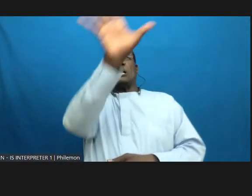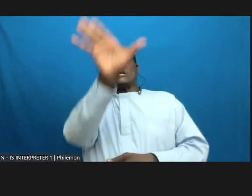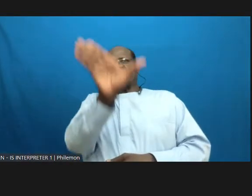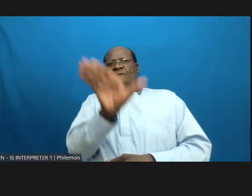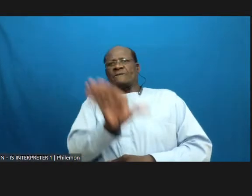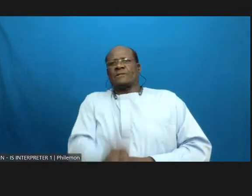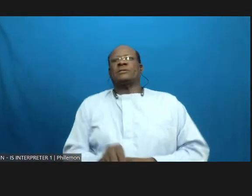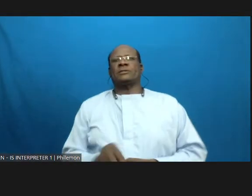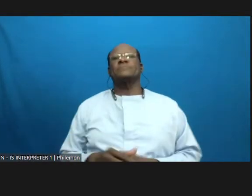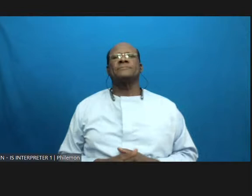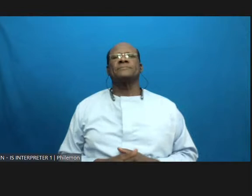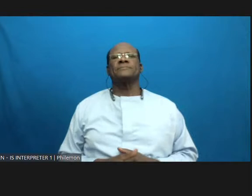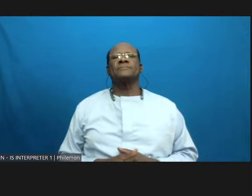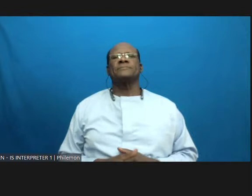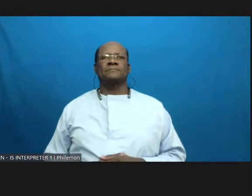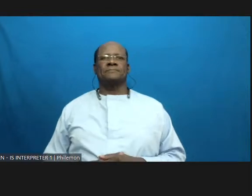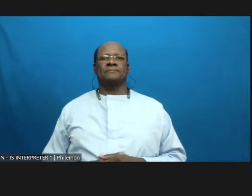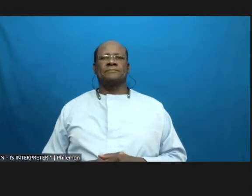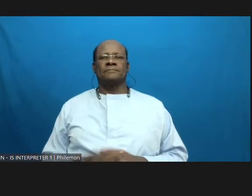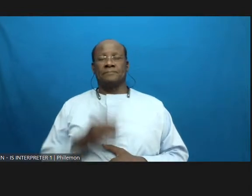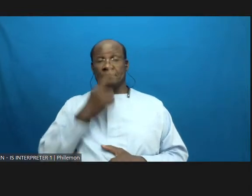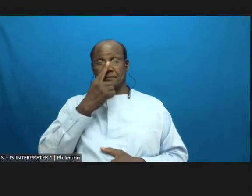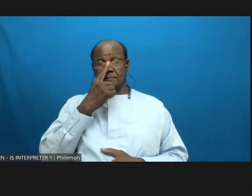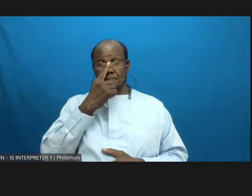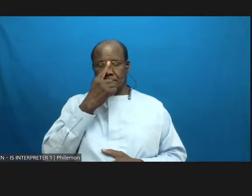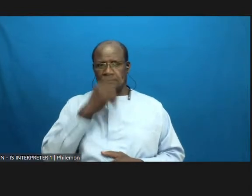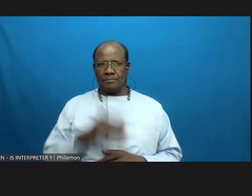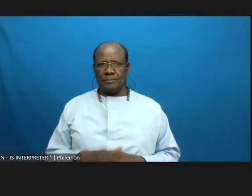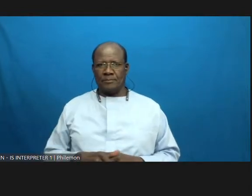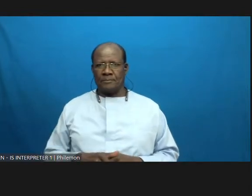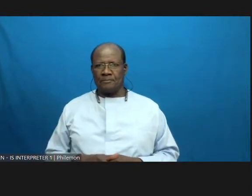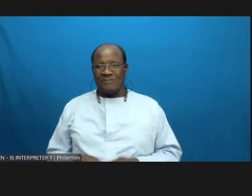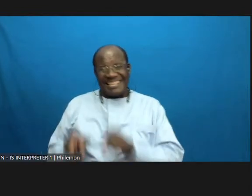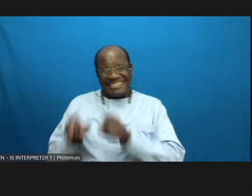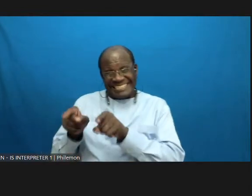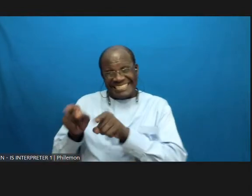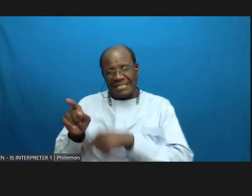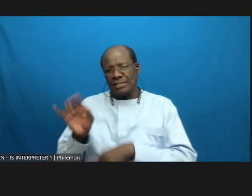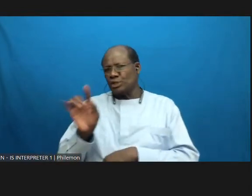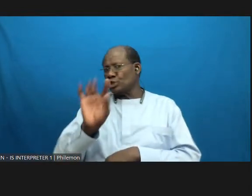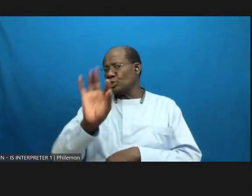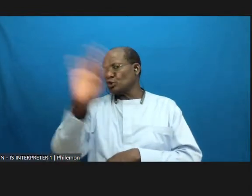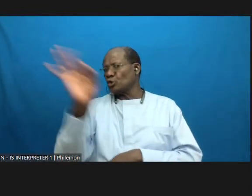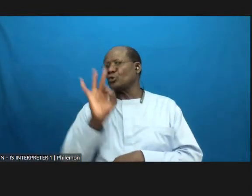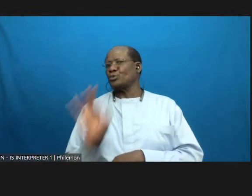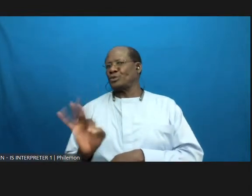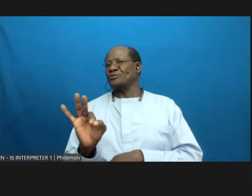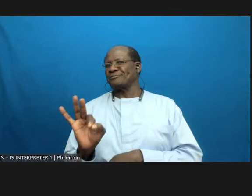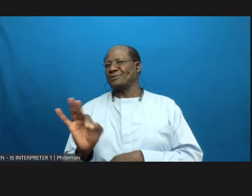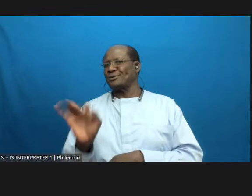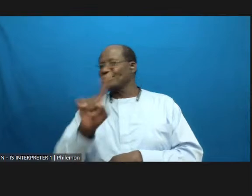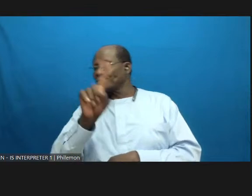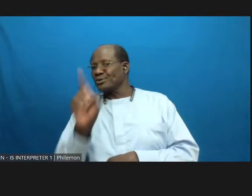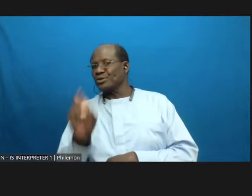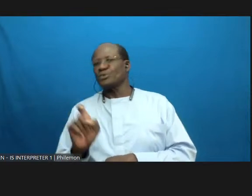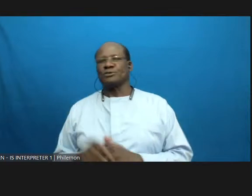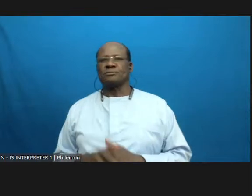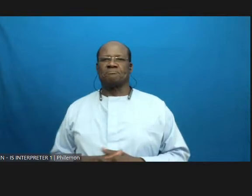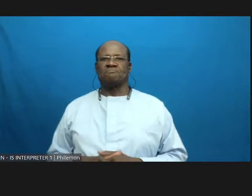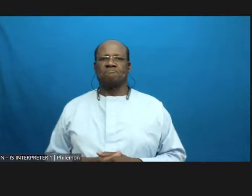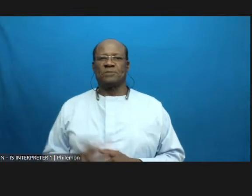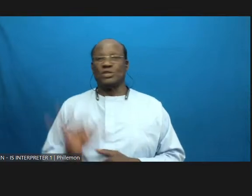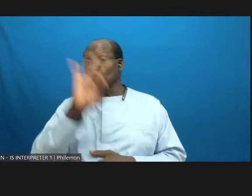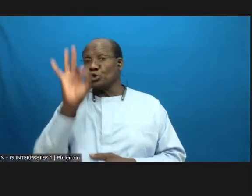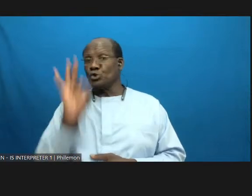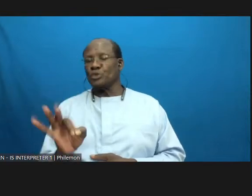Thank you very much. I think this one is more of a question than a contribution. I don't know if Alexandros would like to take it. Maybe afterwards we'll take the